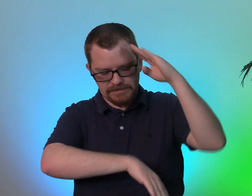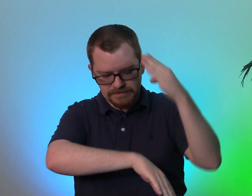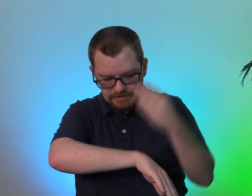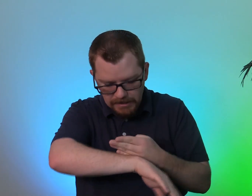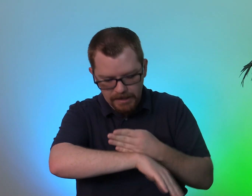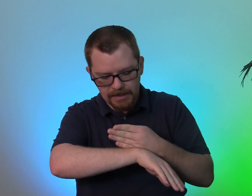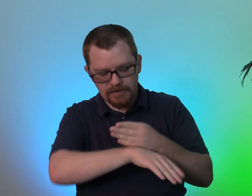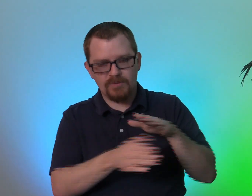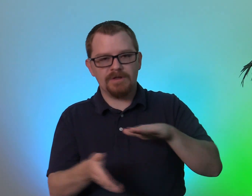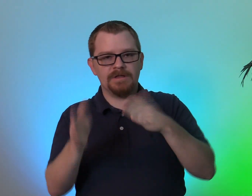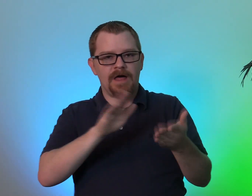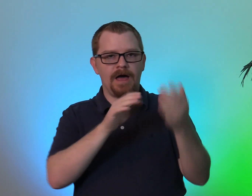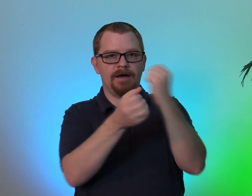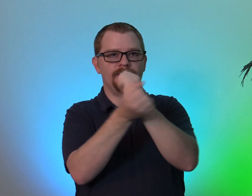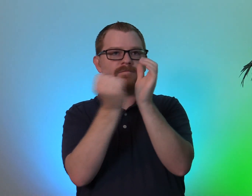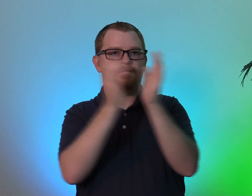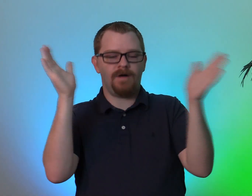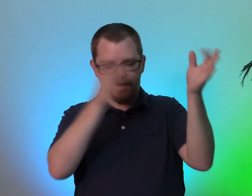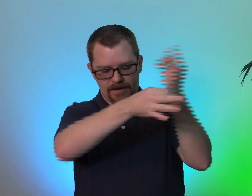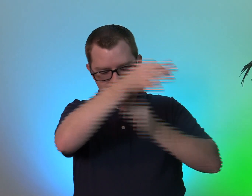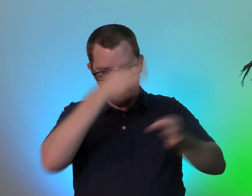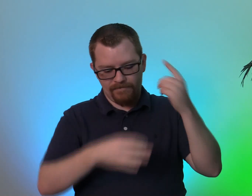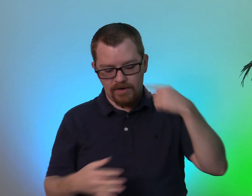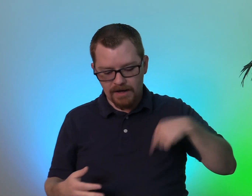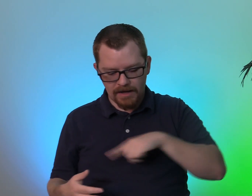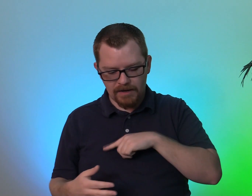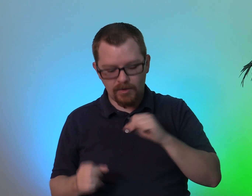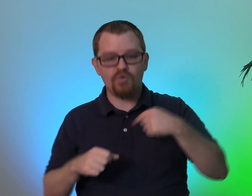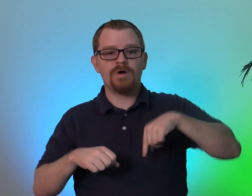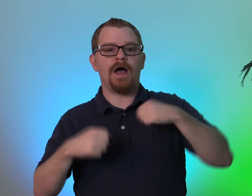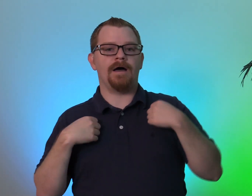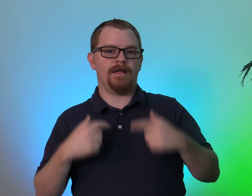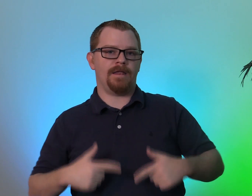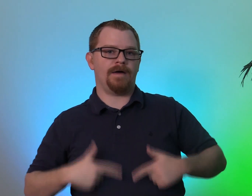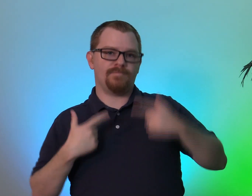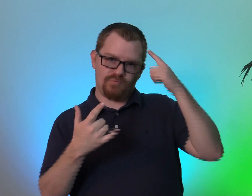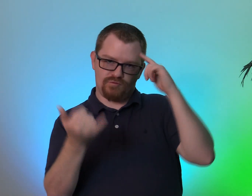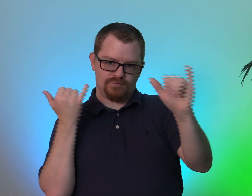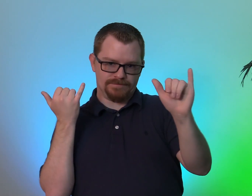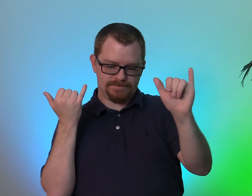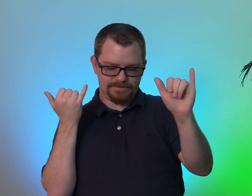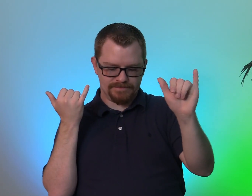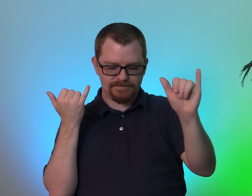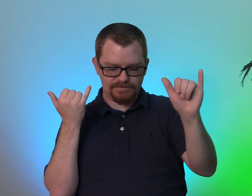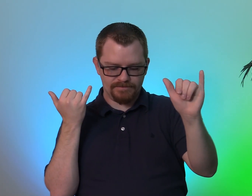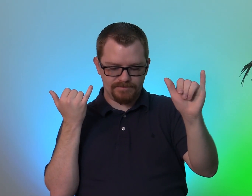he sent his only Son to die for us on the cross so that we can have eternal life.